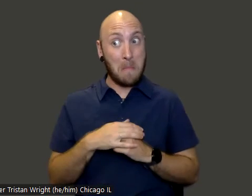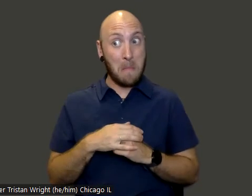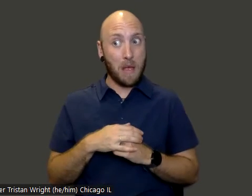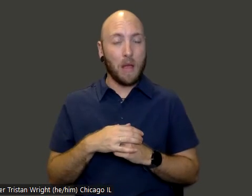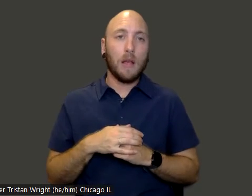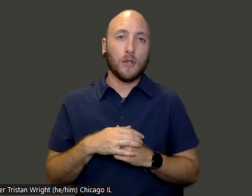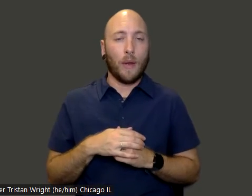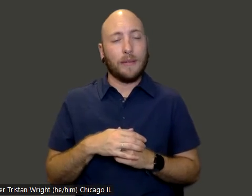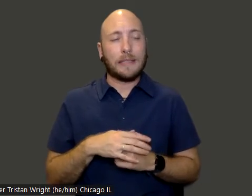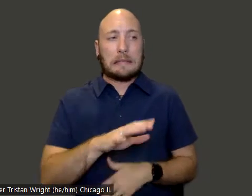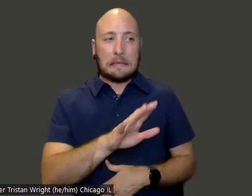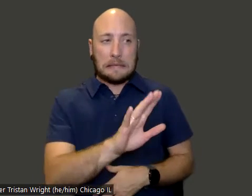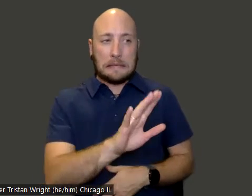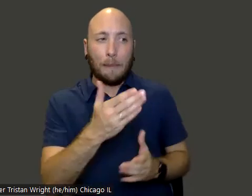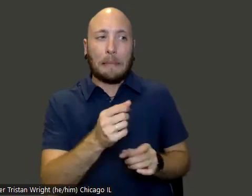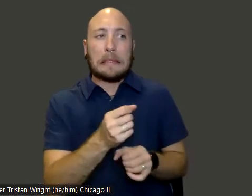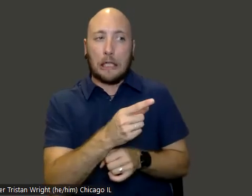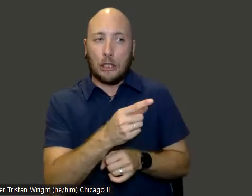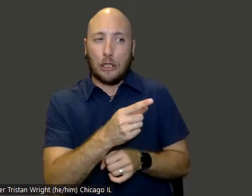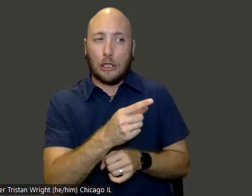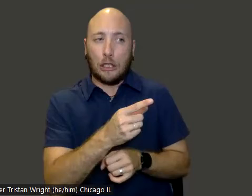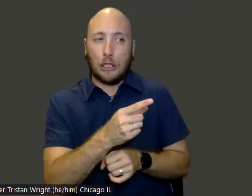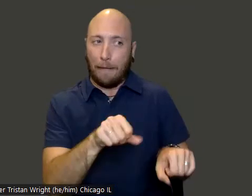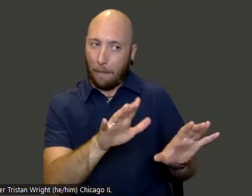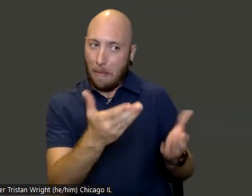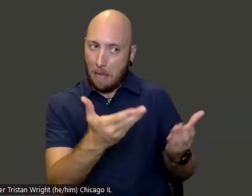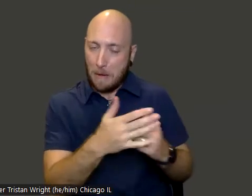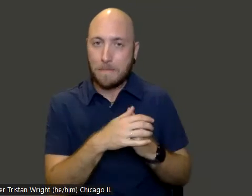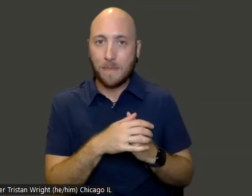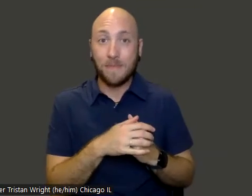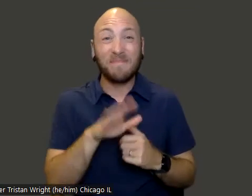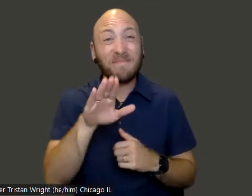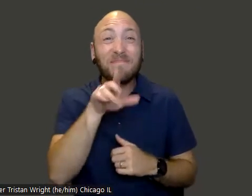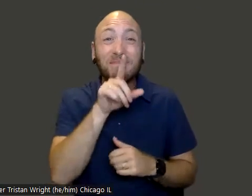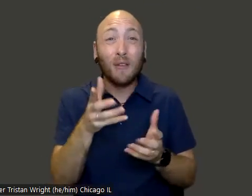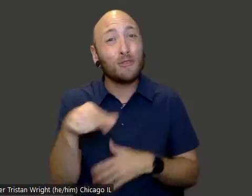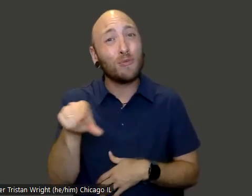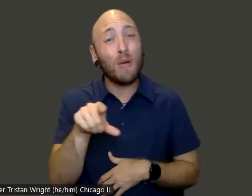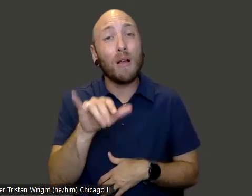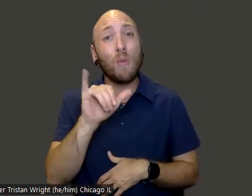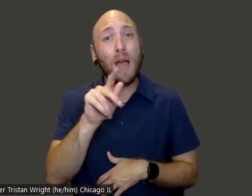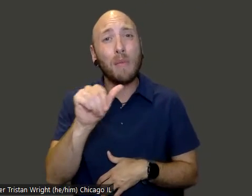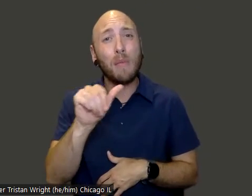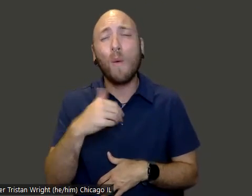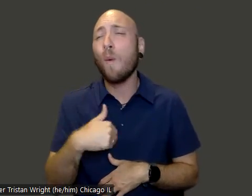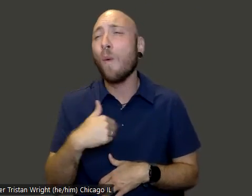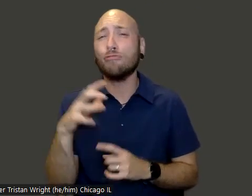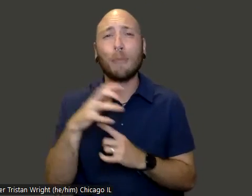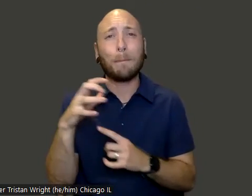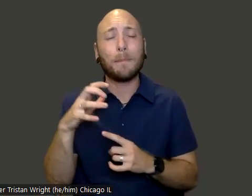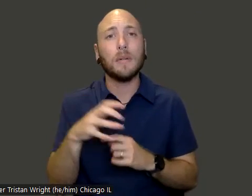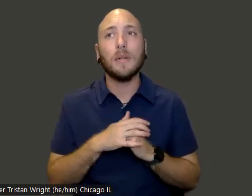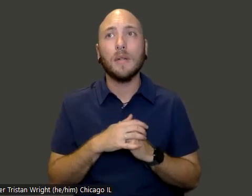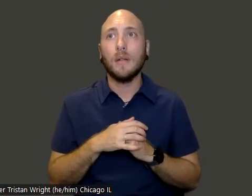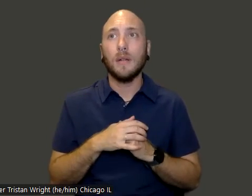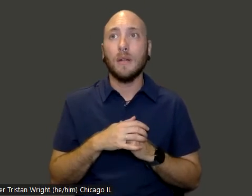and say maybe next year. But I highly encourage people to get involved with YPA. Like, had I stayed sober from